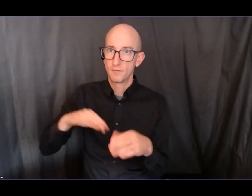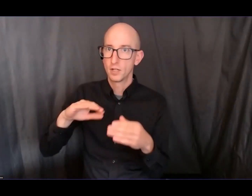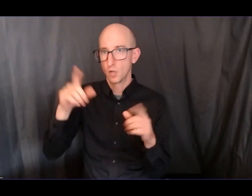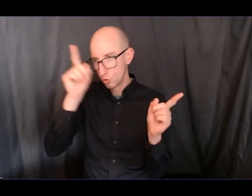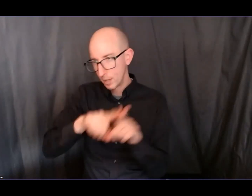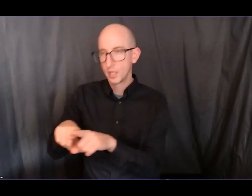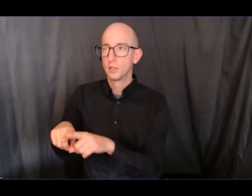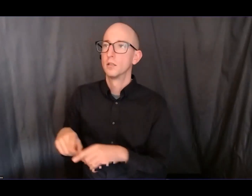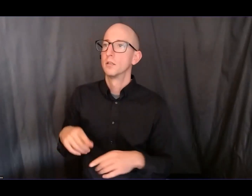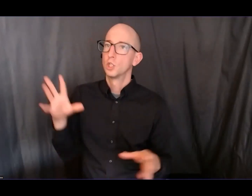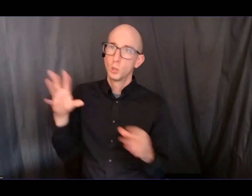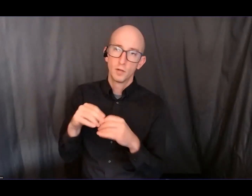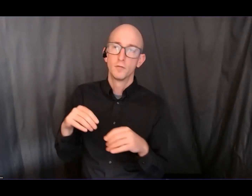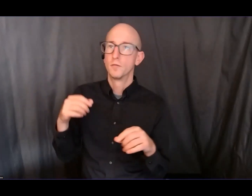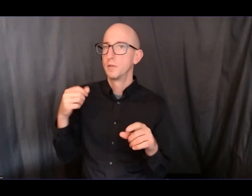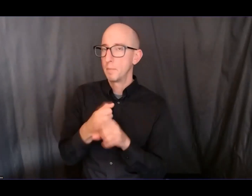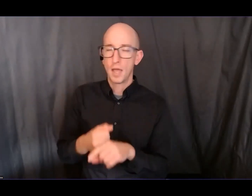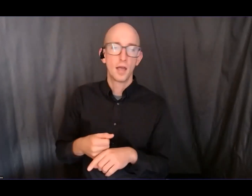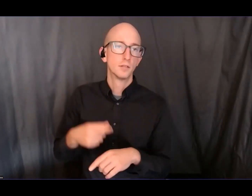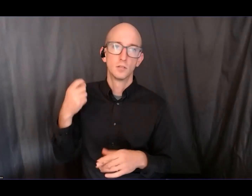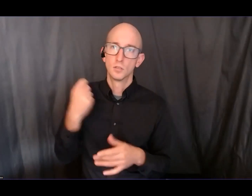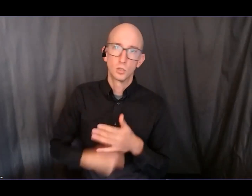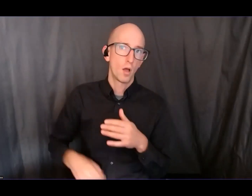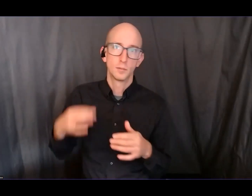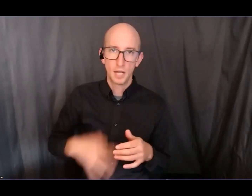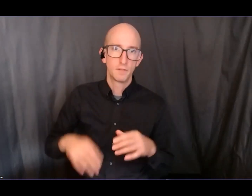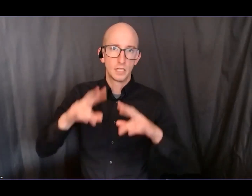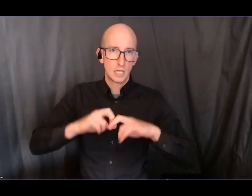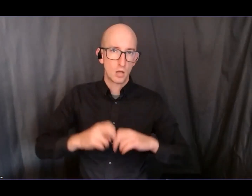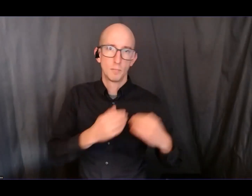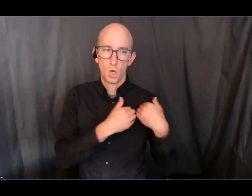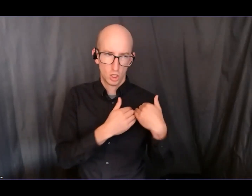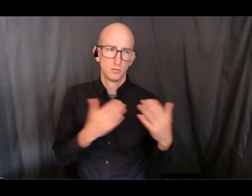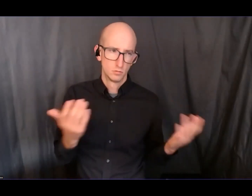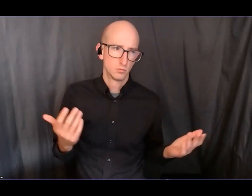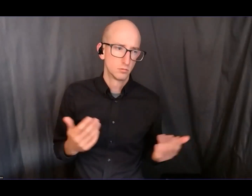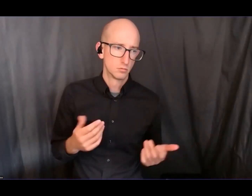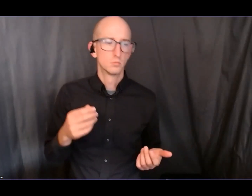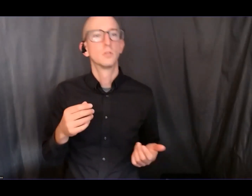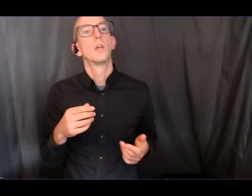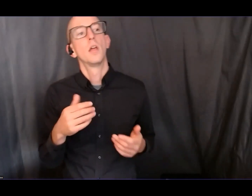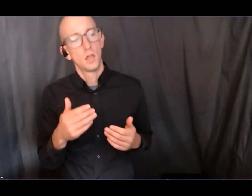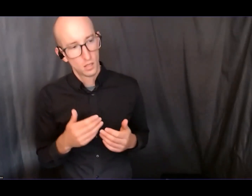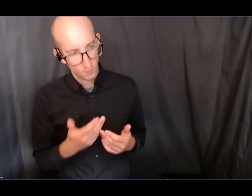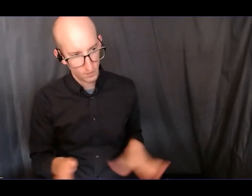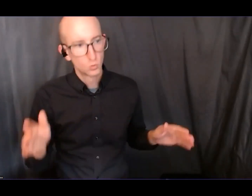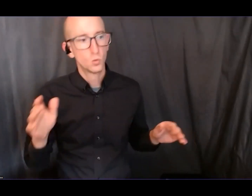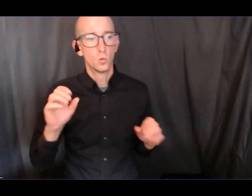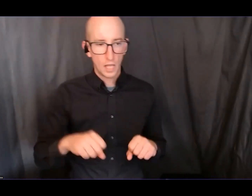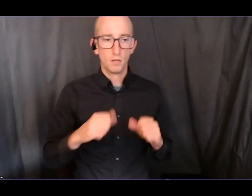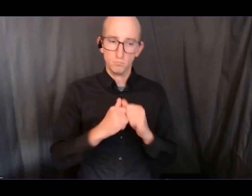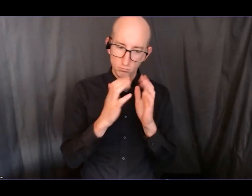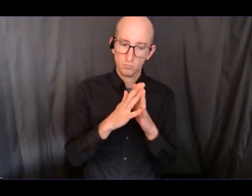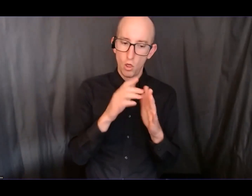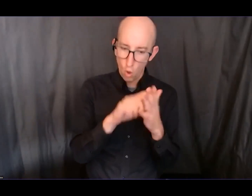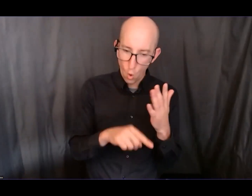cost benefit and burden analysis, then we could sort of create those and dig deeper into